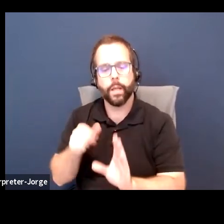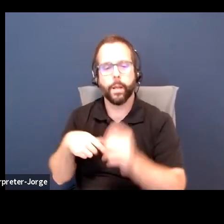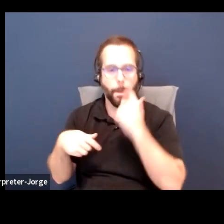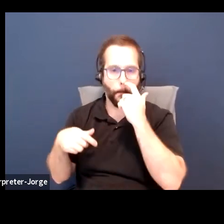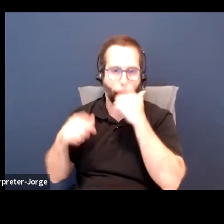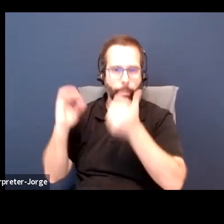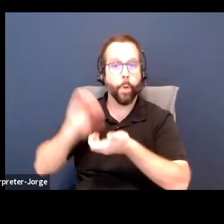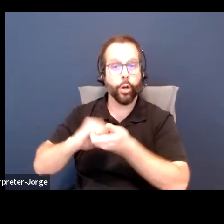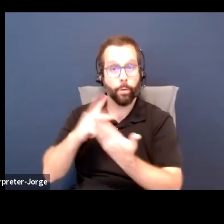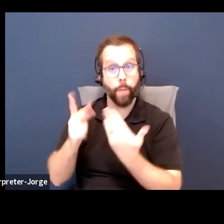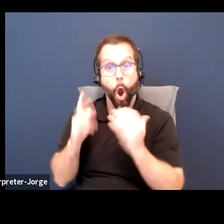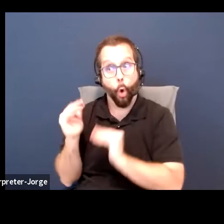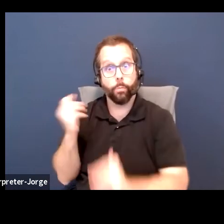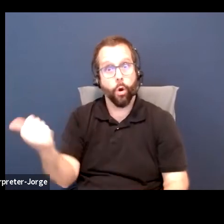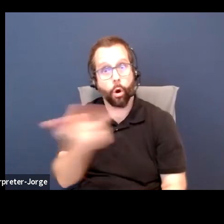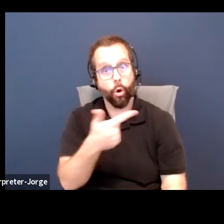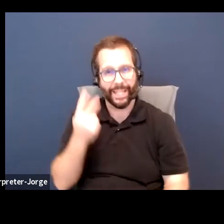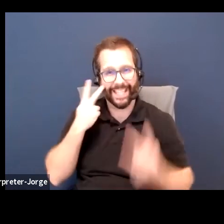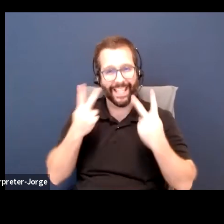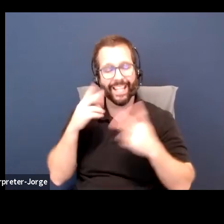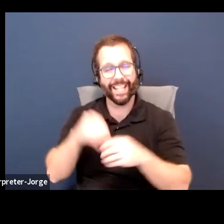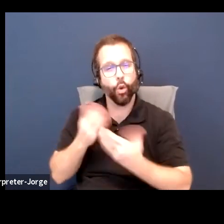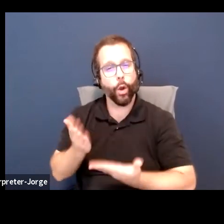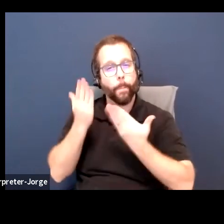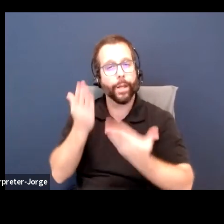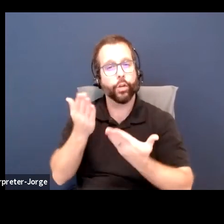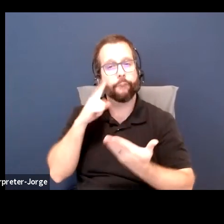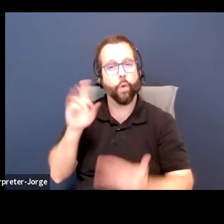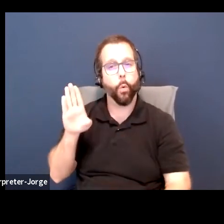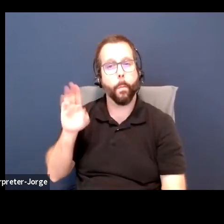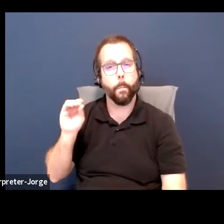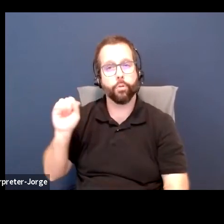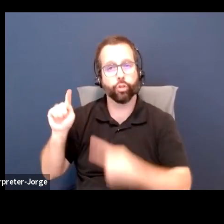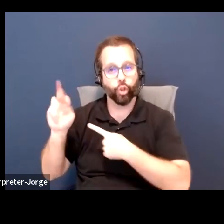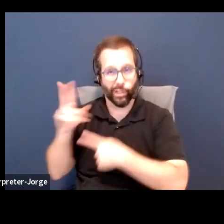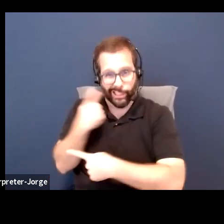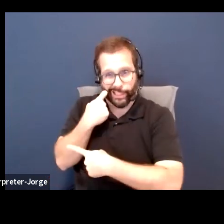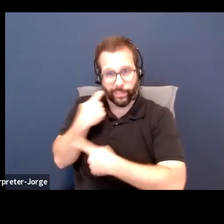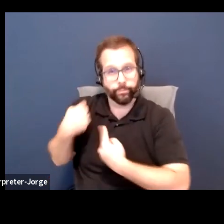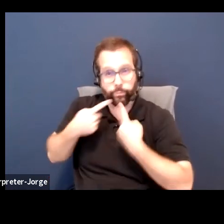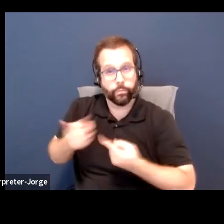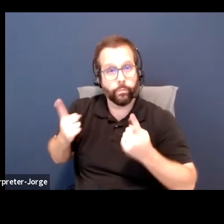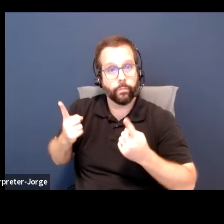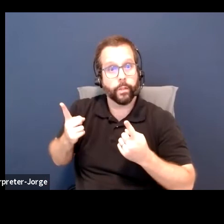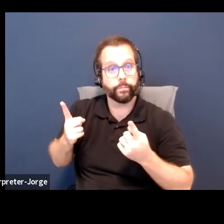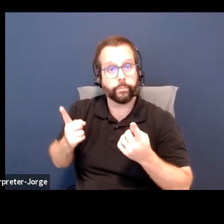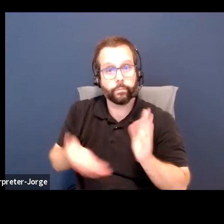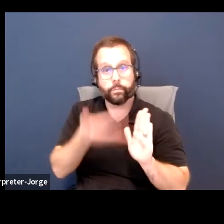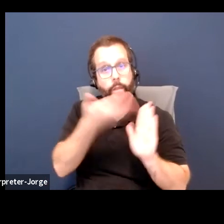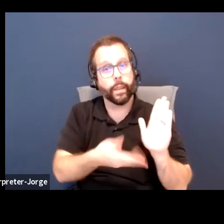y'all have seen that in the recommendations for boosters that have come out so far, it is not